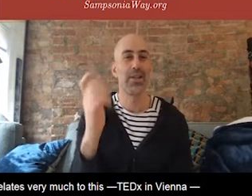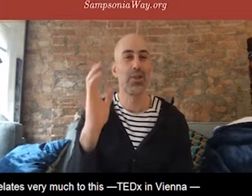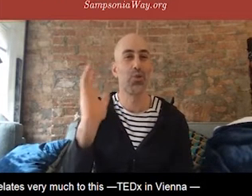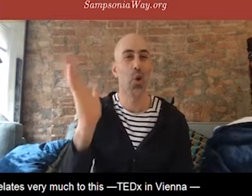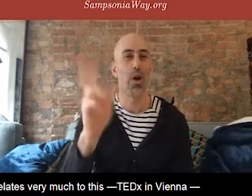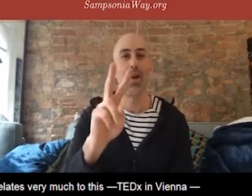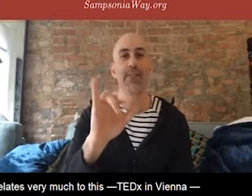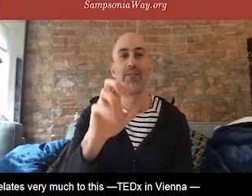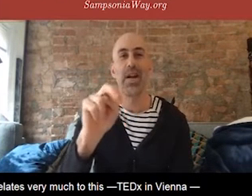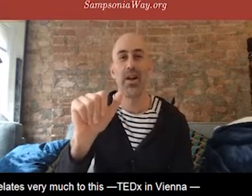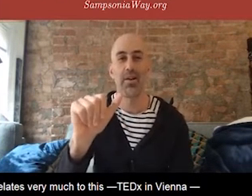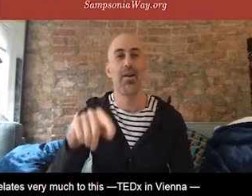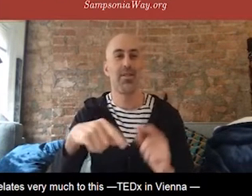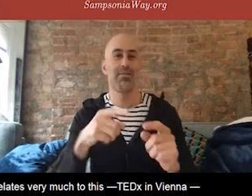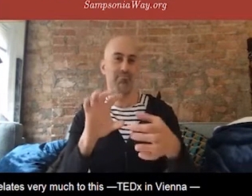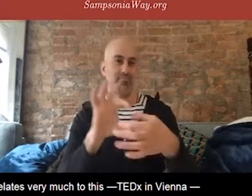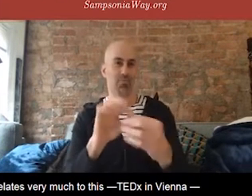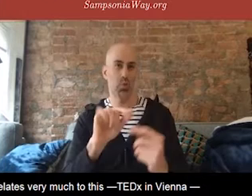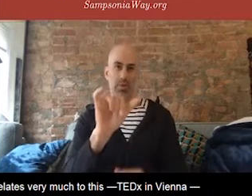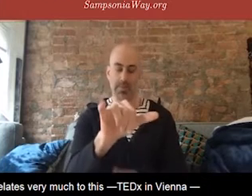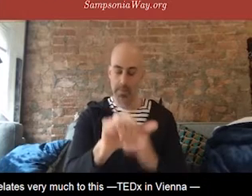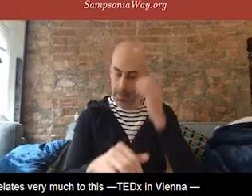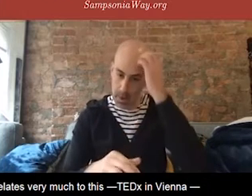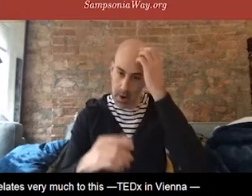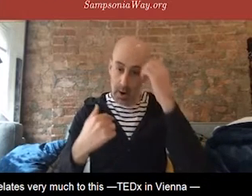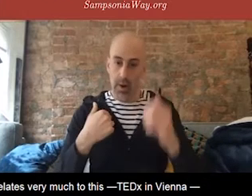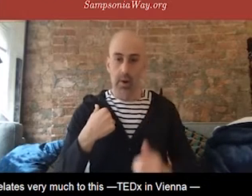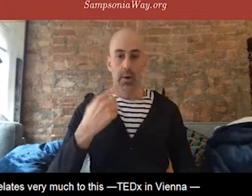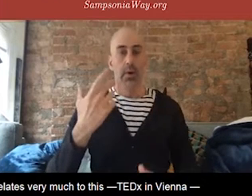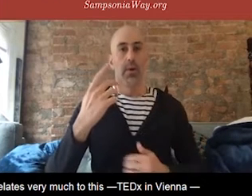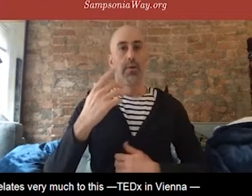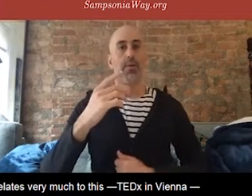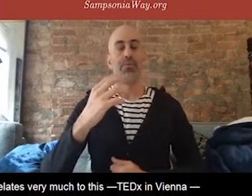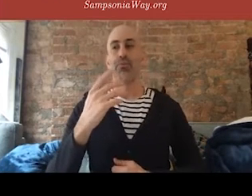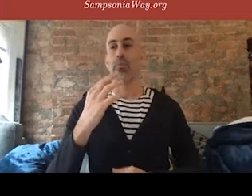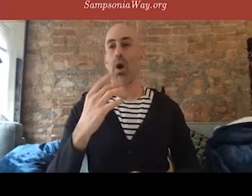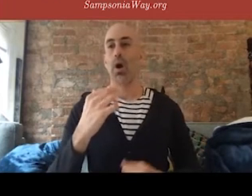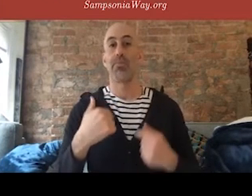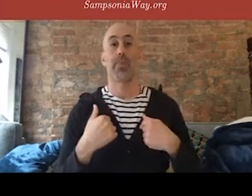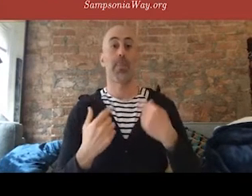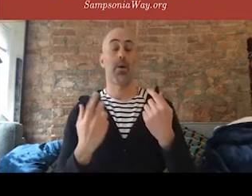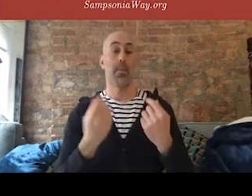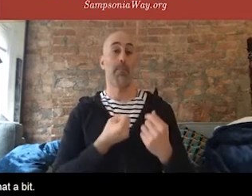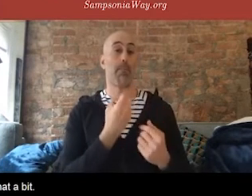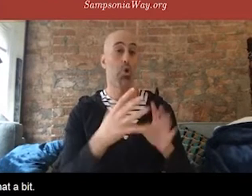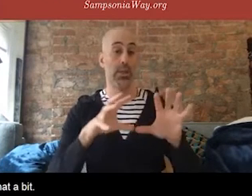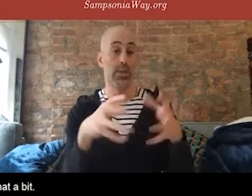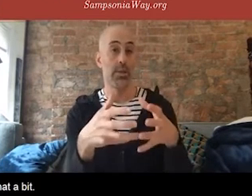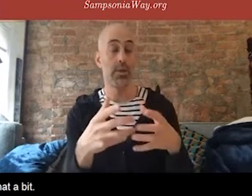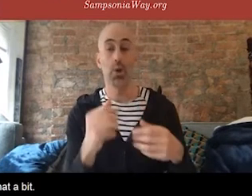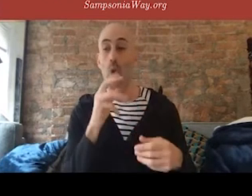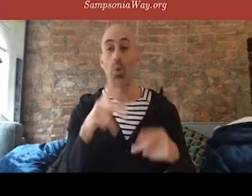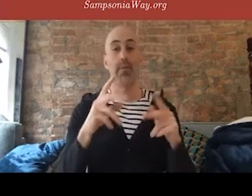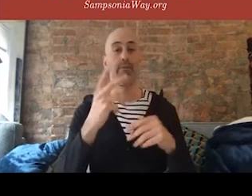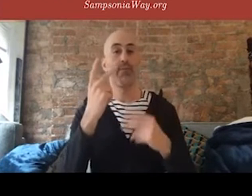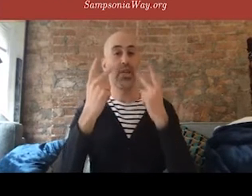Yeah. You know, I actually gave a TEDx talk that relates very much to this, TEDx Vienna, where I discussed that